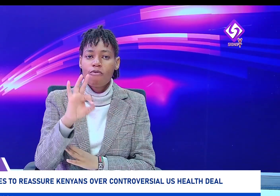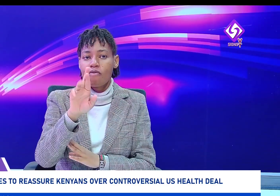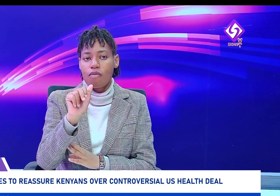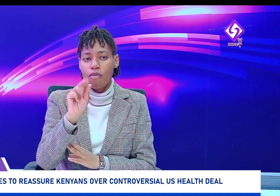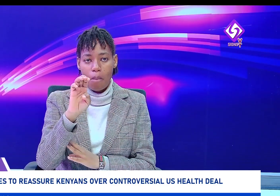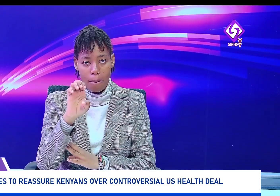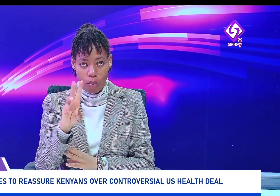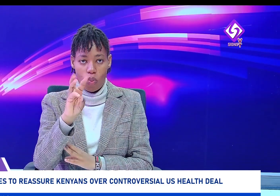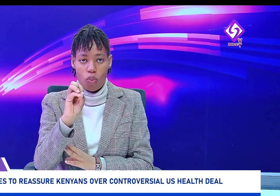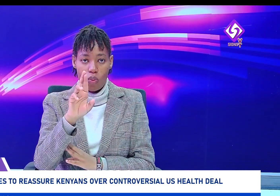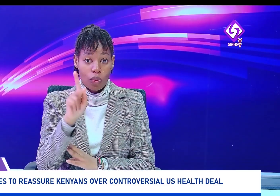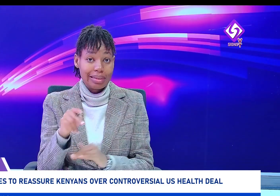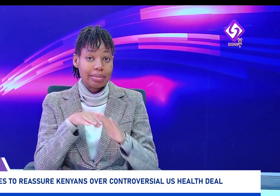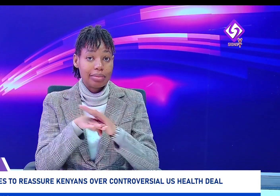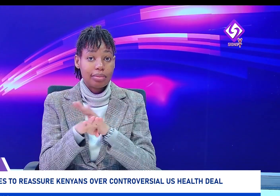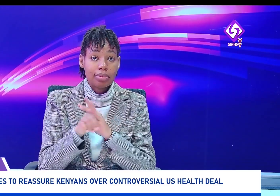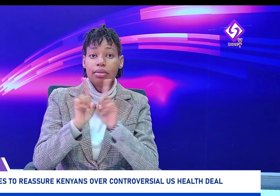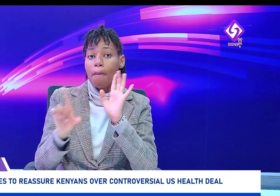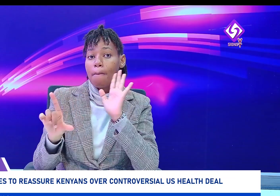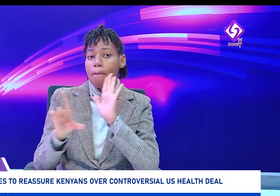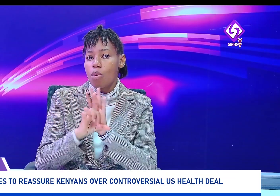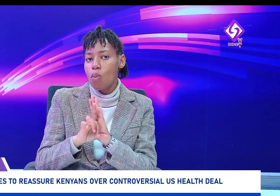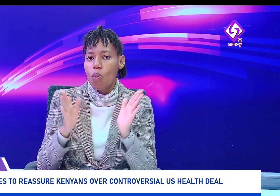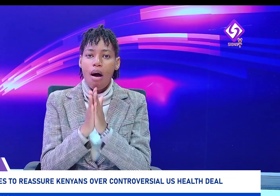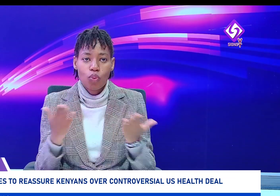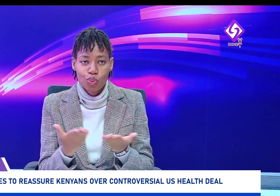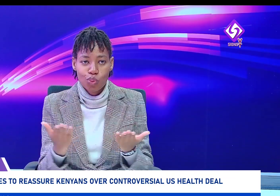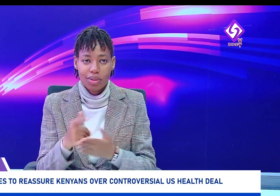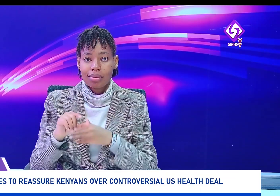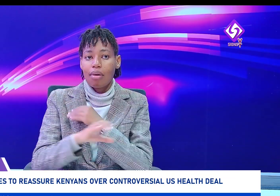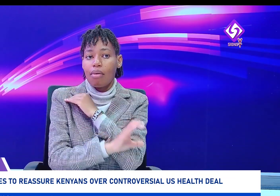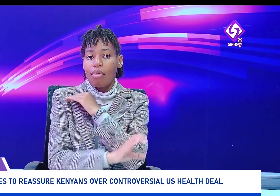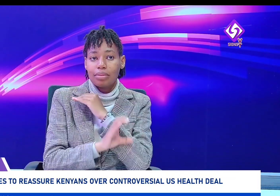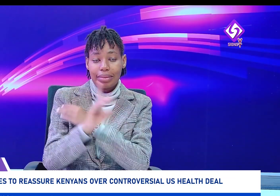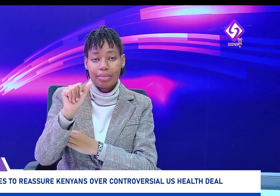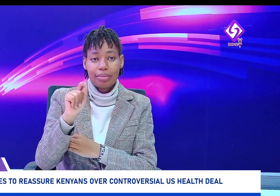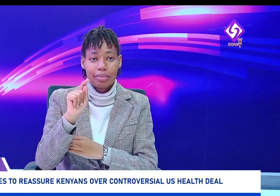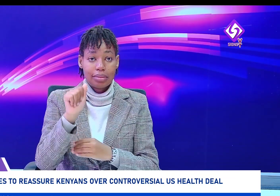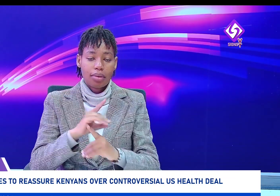adheres strictly to the country's data protection laws.